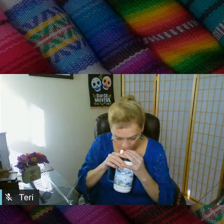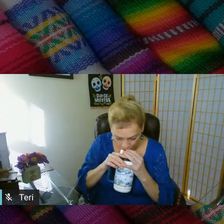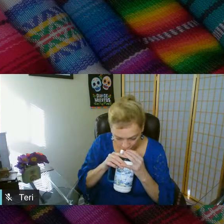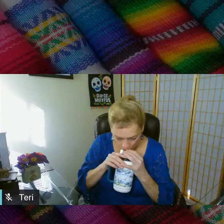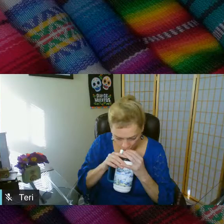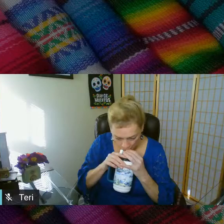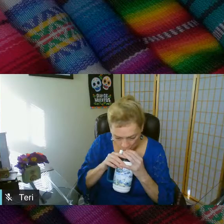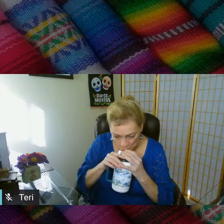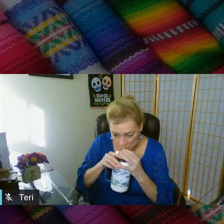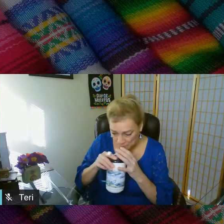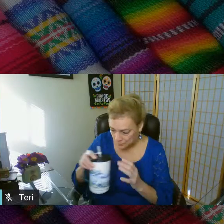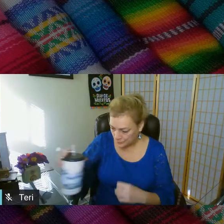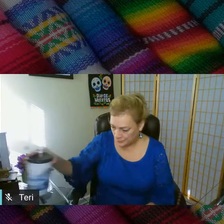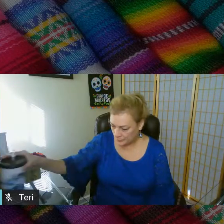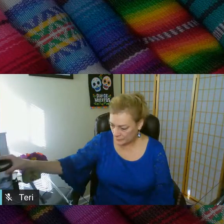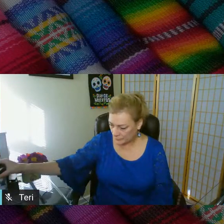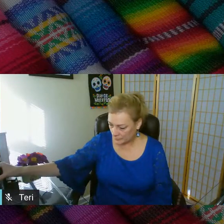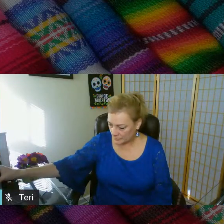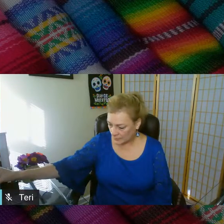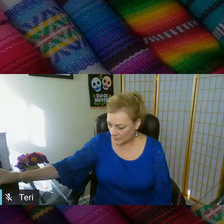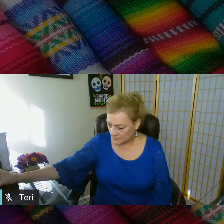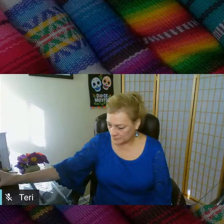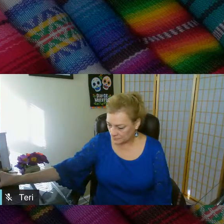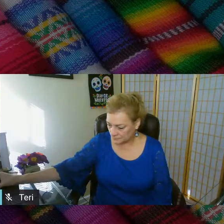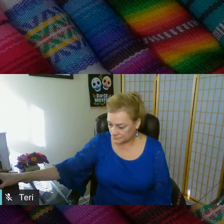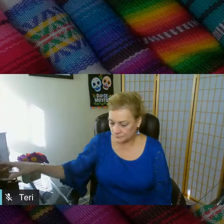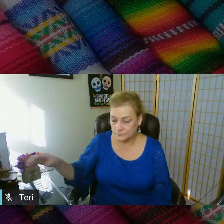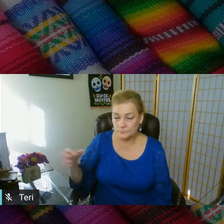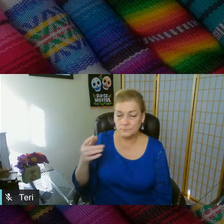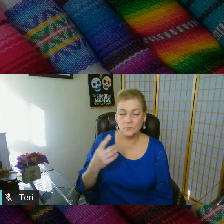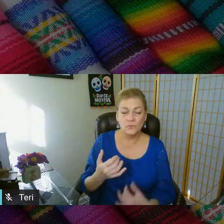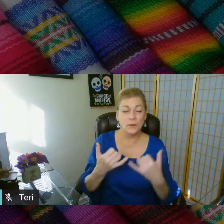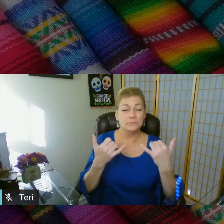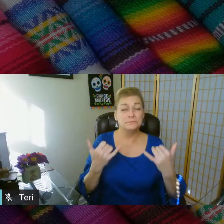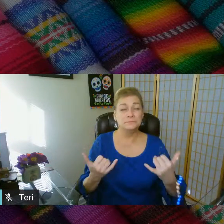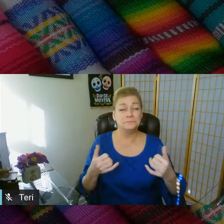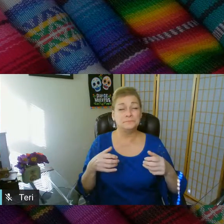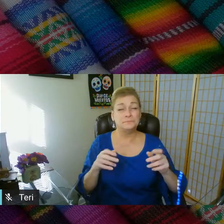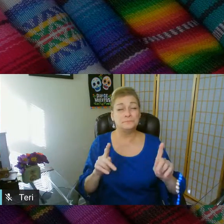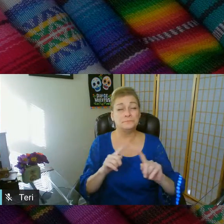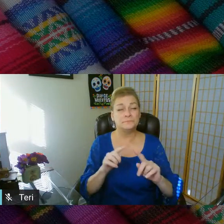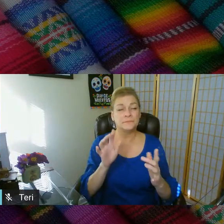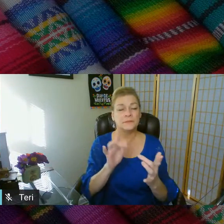For this opportunity to touch the stillness, we give thanks.